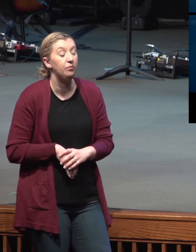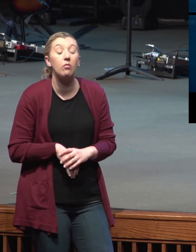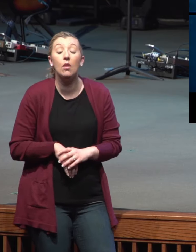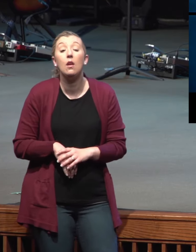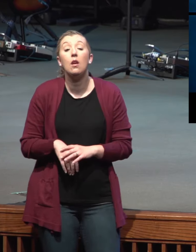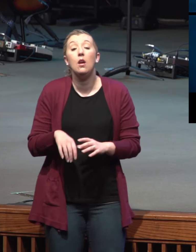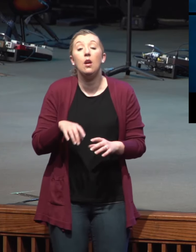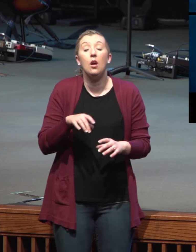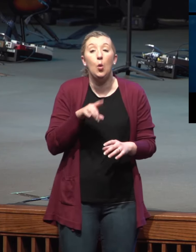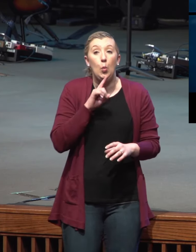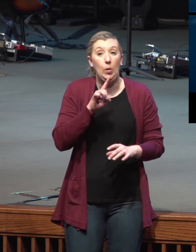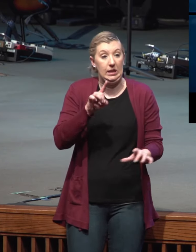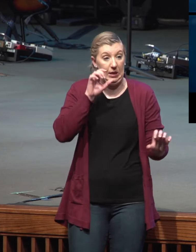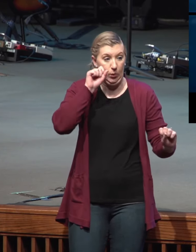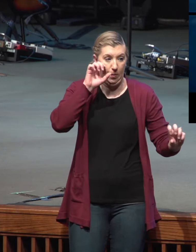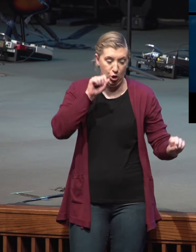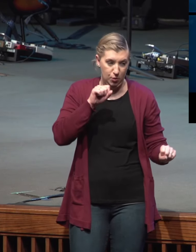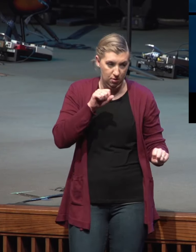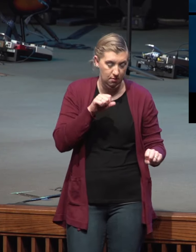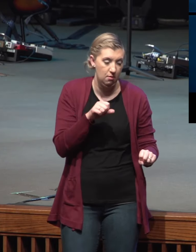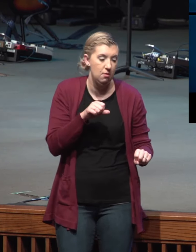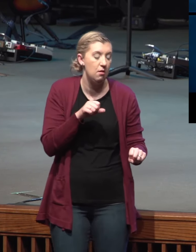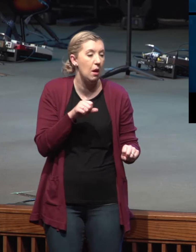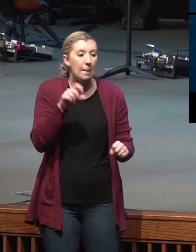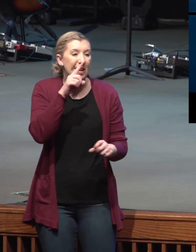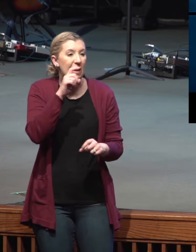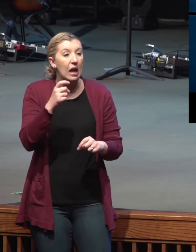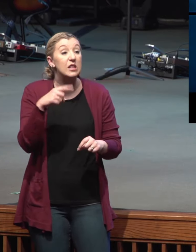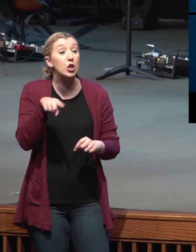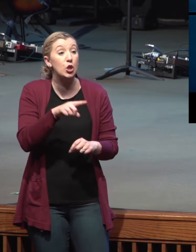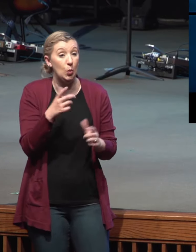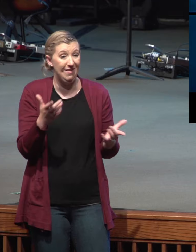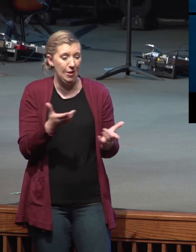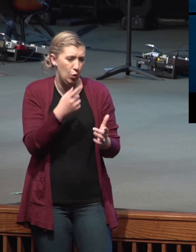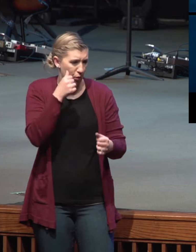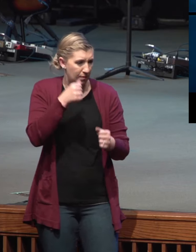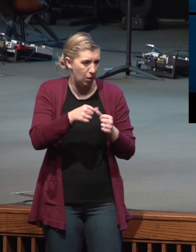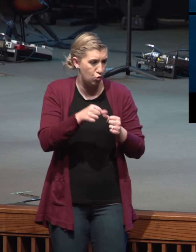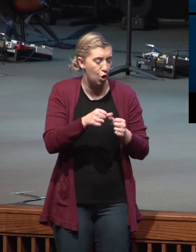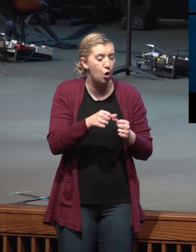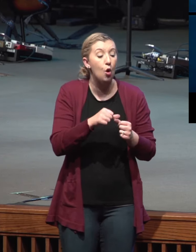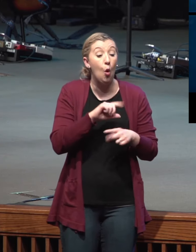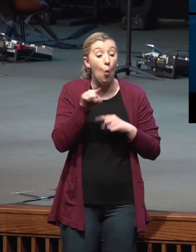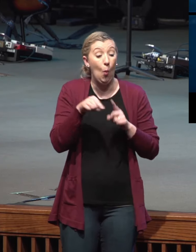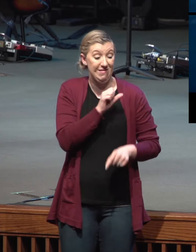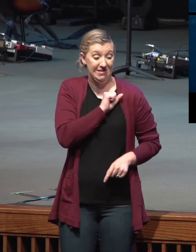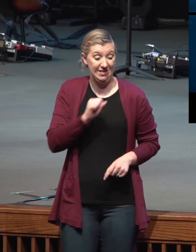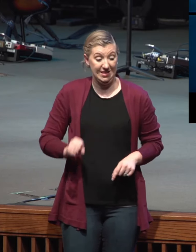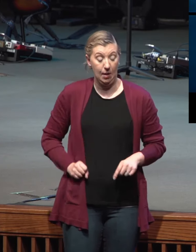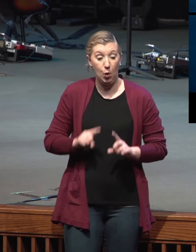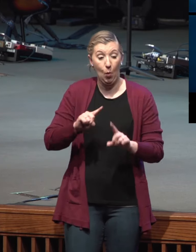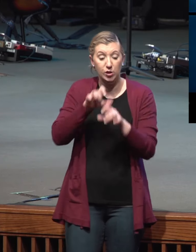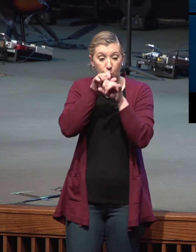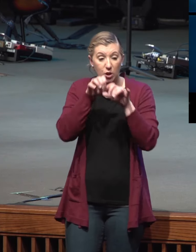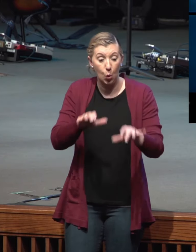is truly remarkable. Because if you were here and you recall that when Samuel went to anoint the